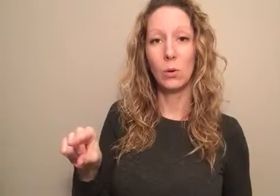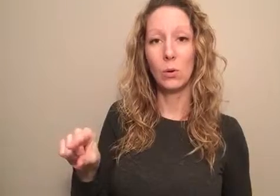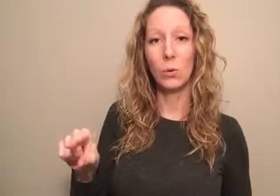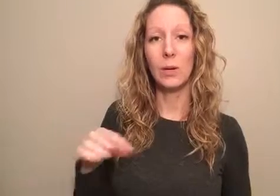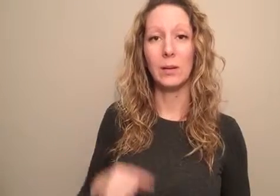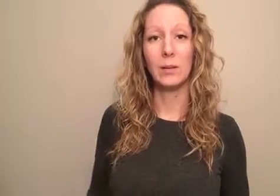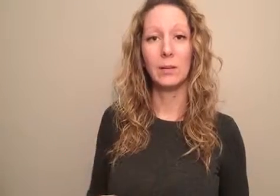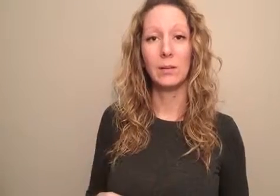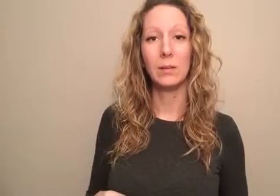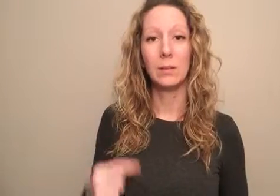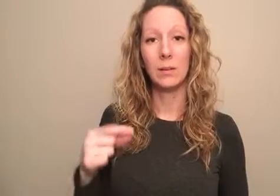green,